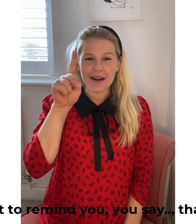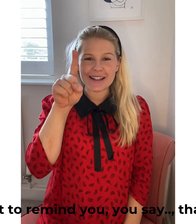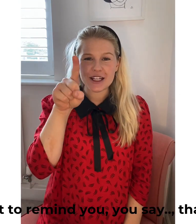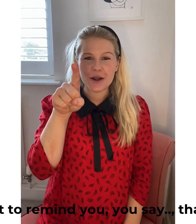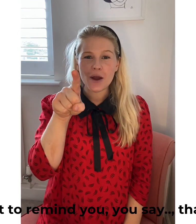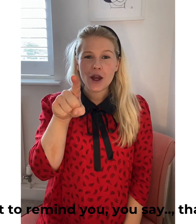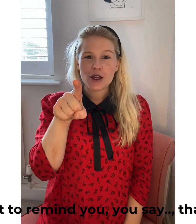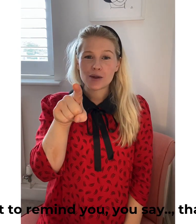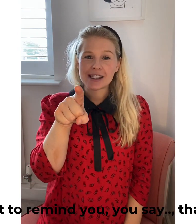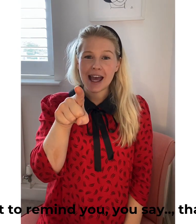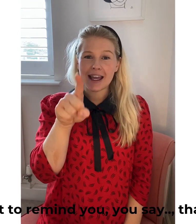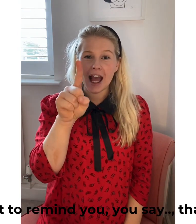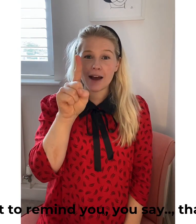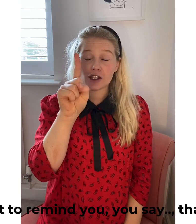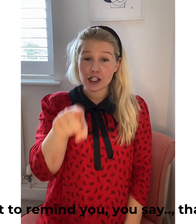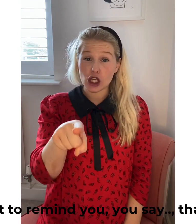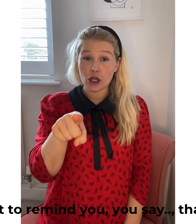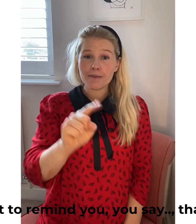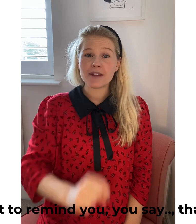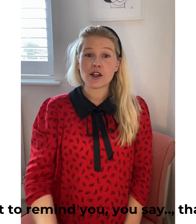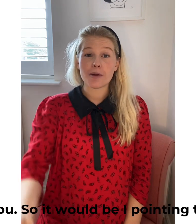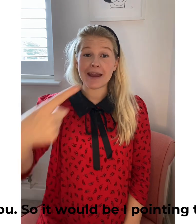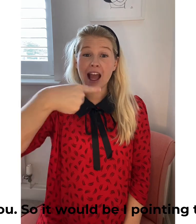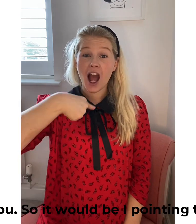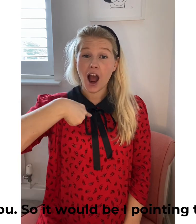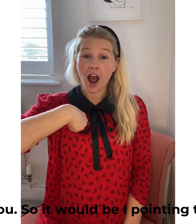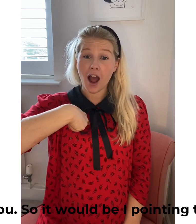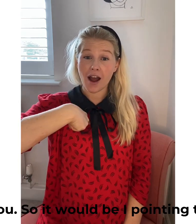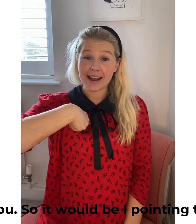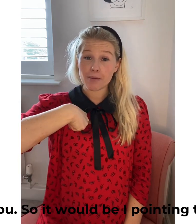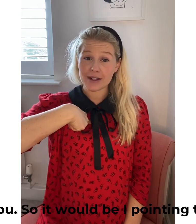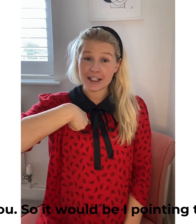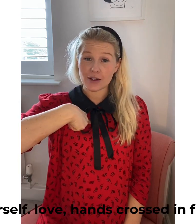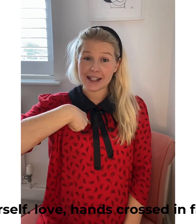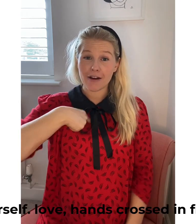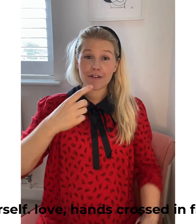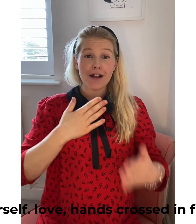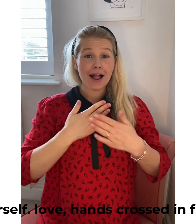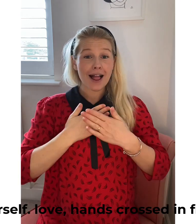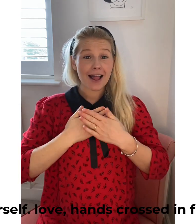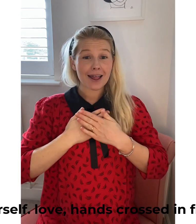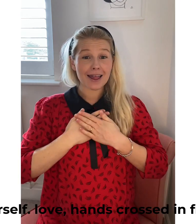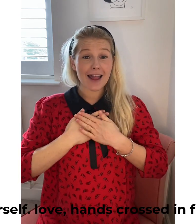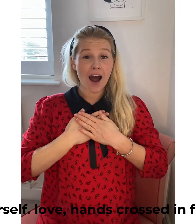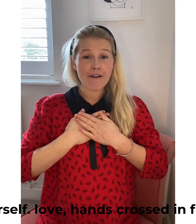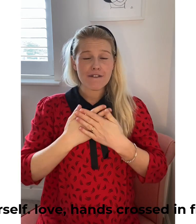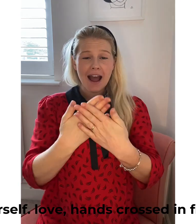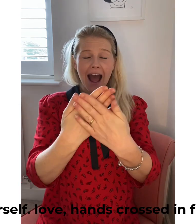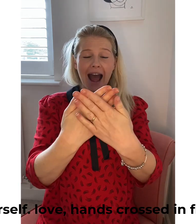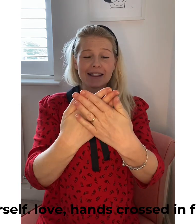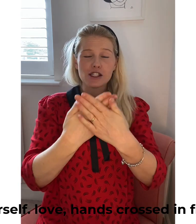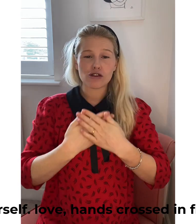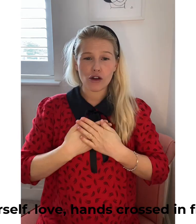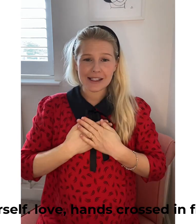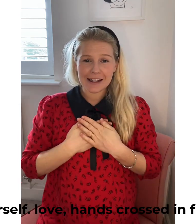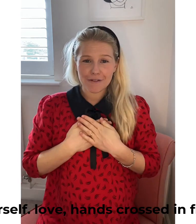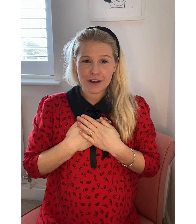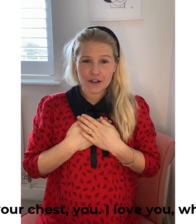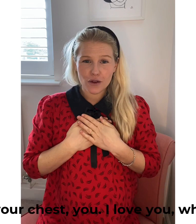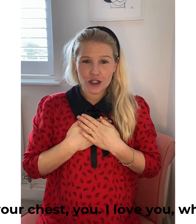you, you say, so that's you. So it'd be I, pointing to yourself, love, hands crossed in front of your